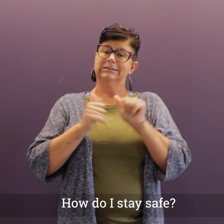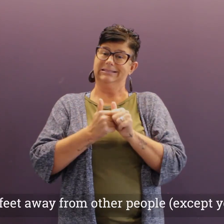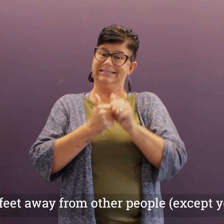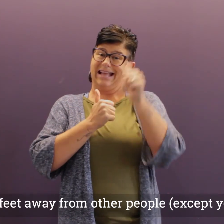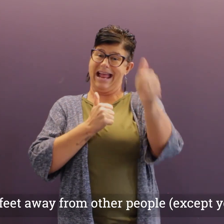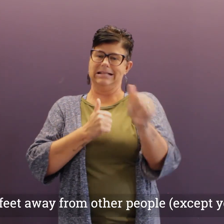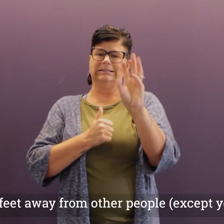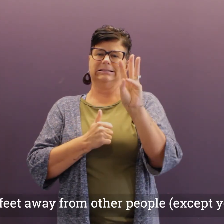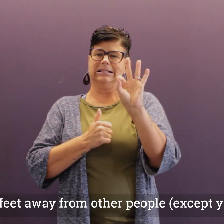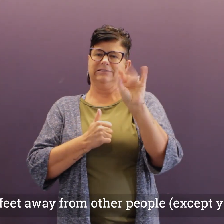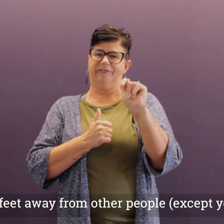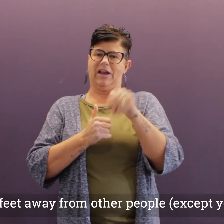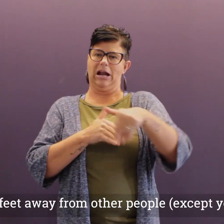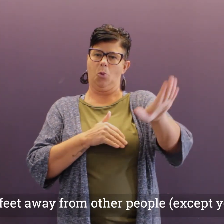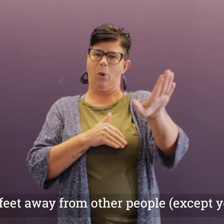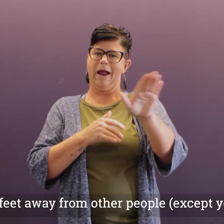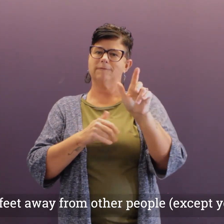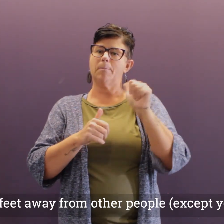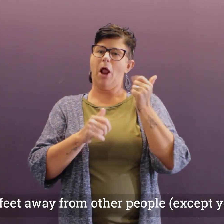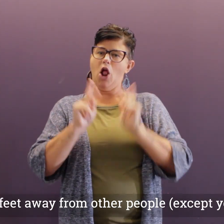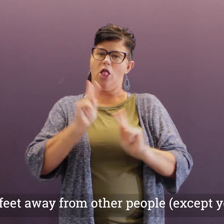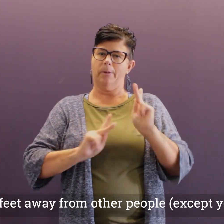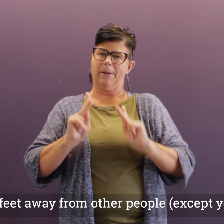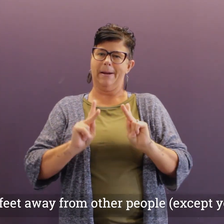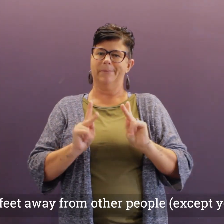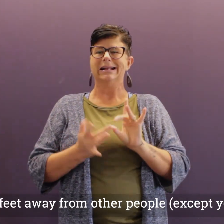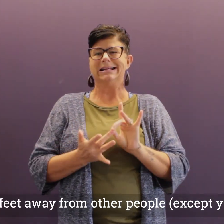Stay six feet away from other people, except your family.